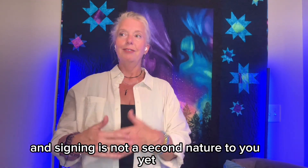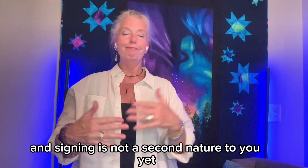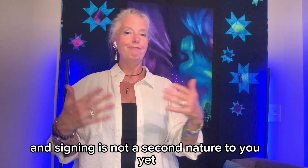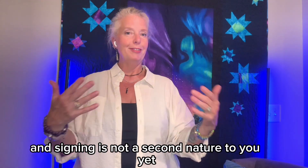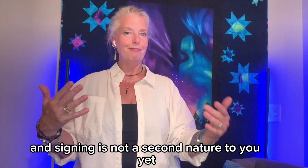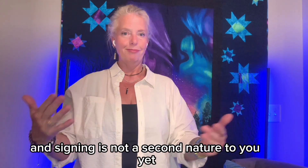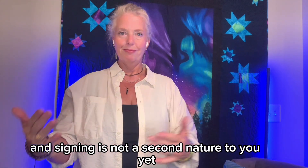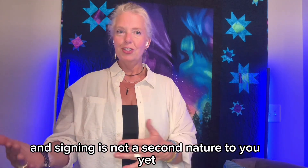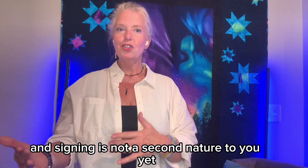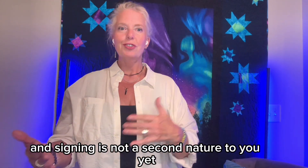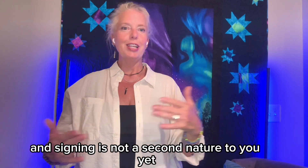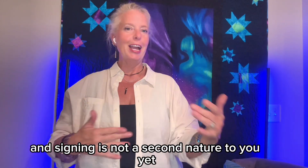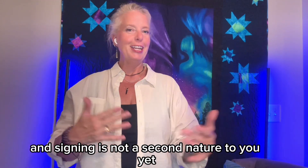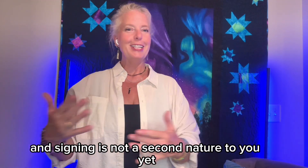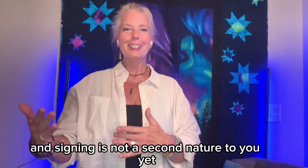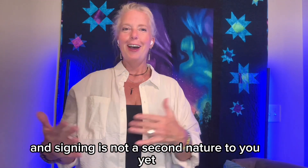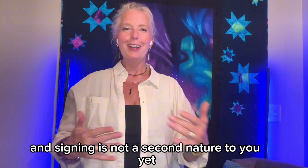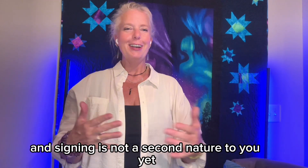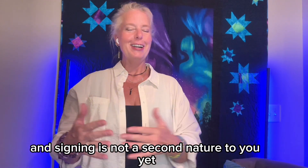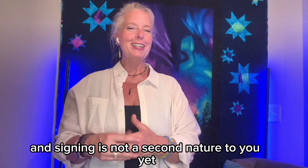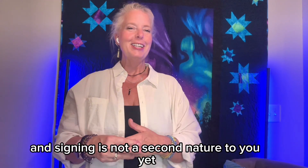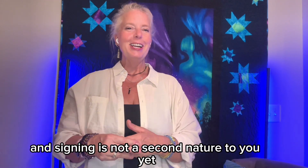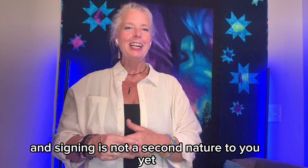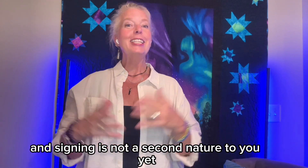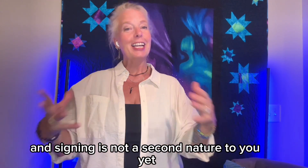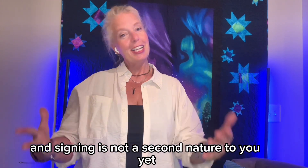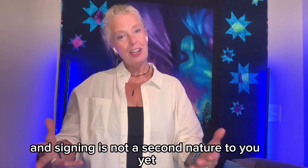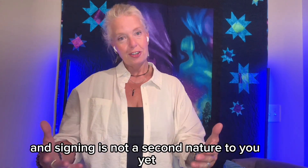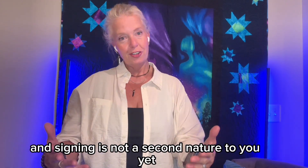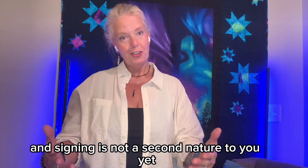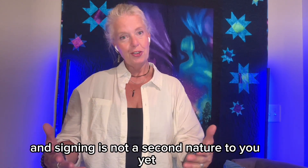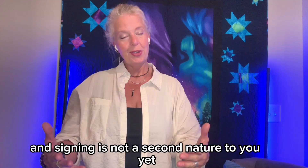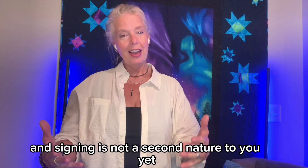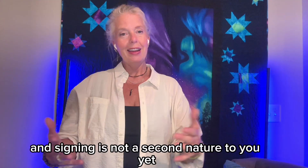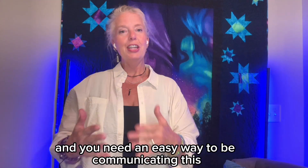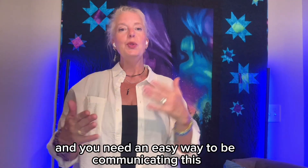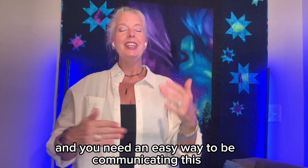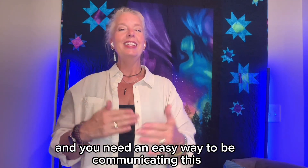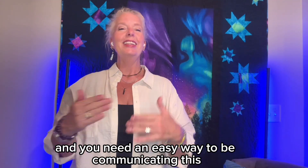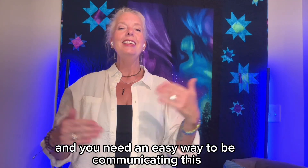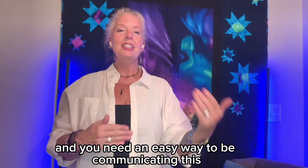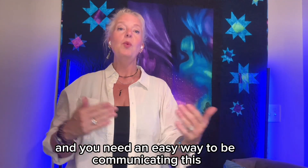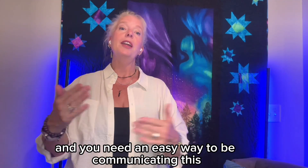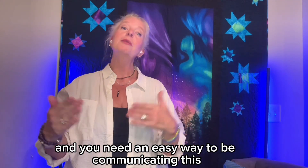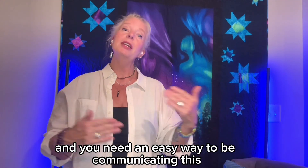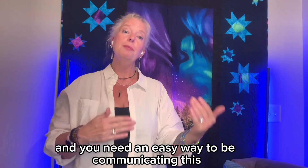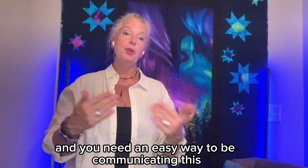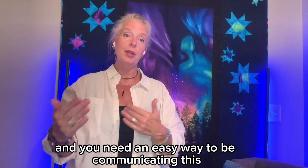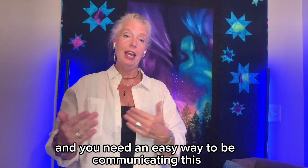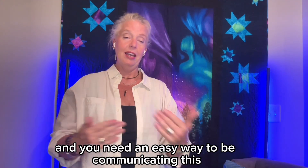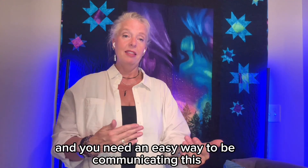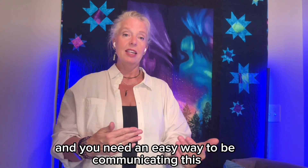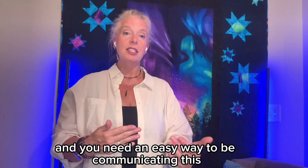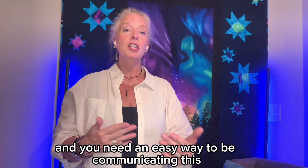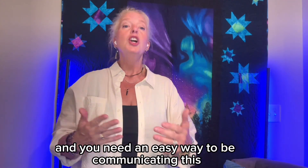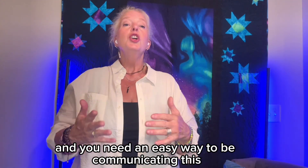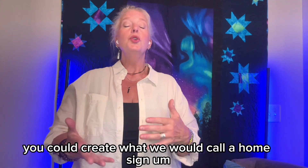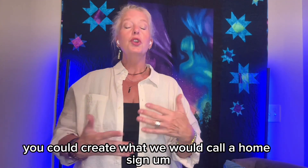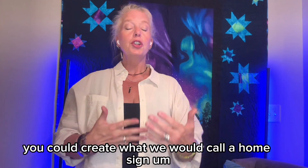and signing is not second nature to you yet, and you need an easy way to be communicating this, you could